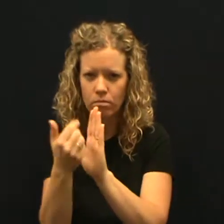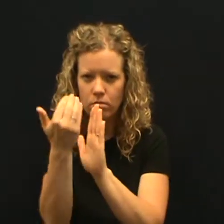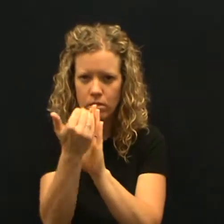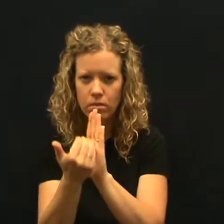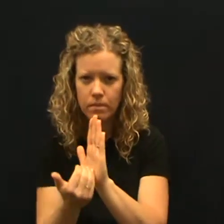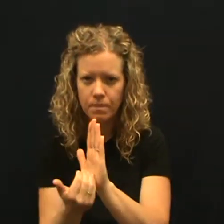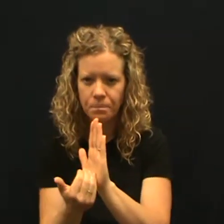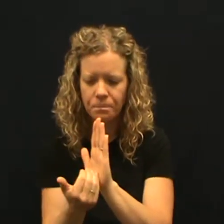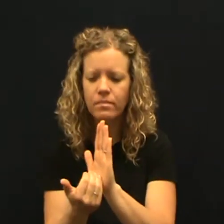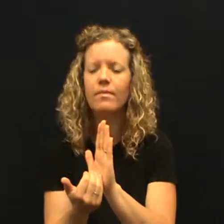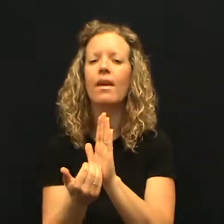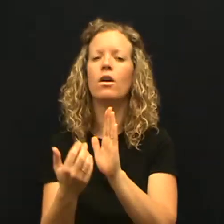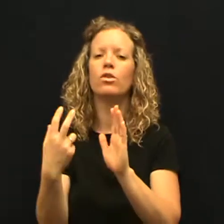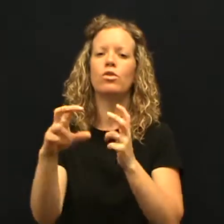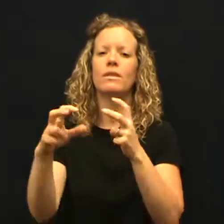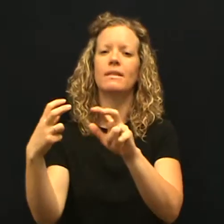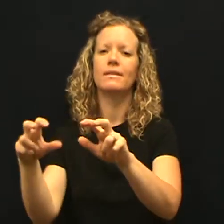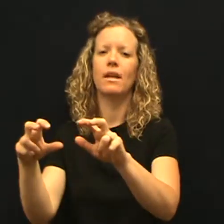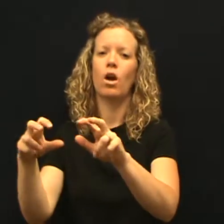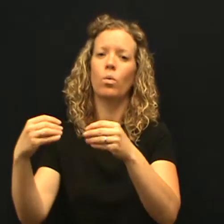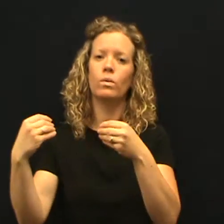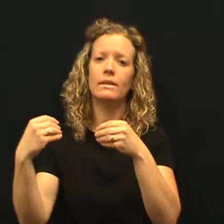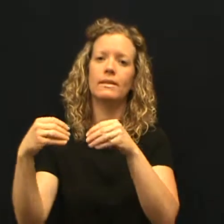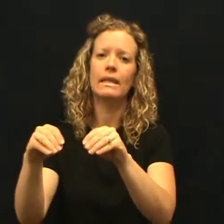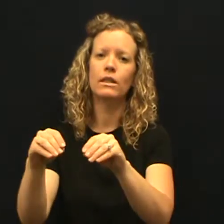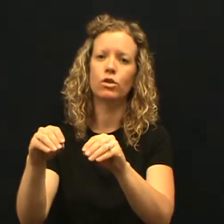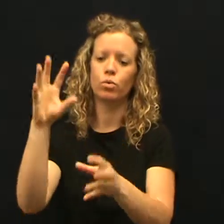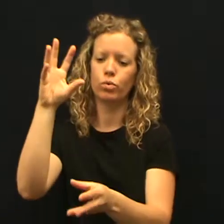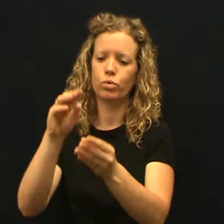was issued, if you total it up, for